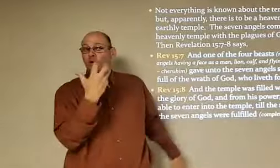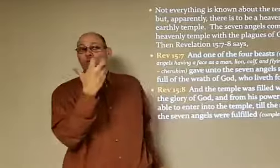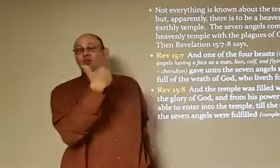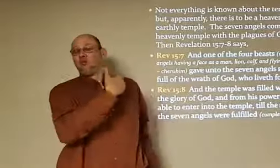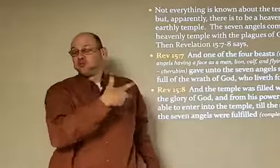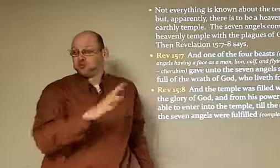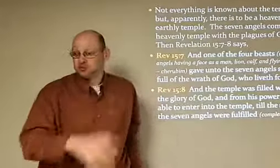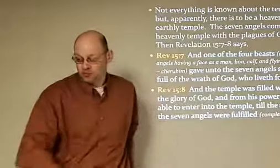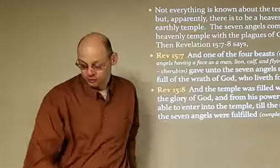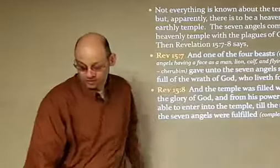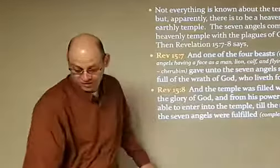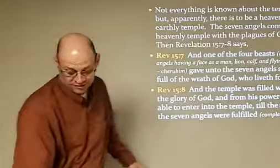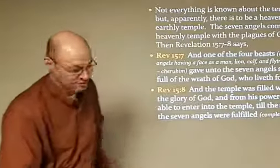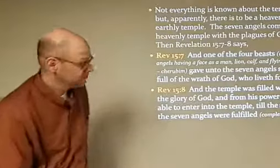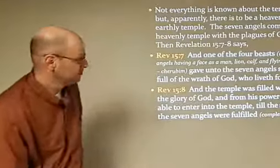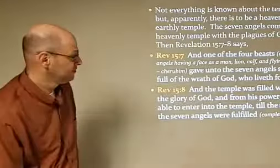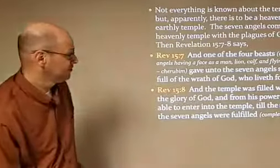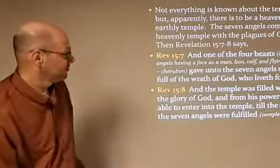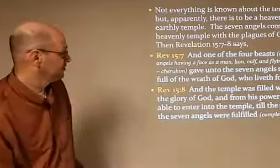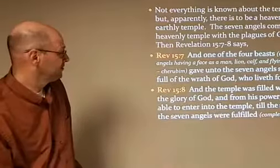Very clear. Revelation 15, 7 and 8.